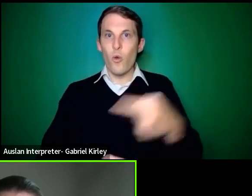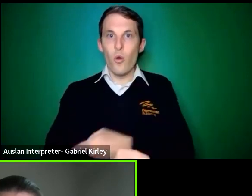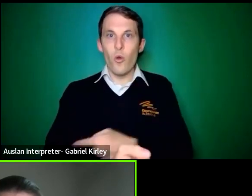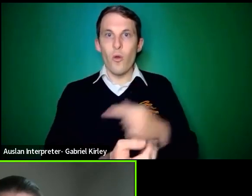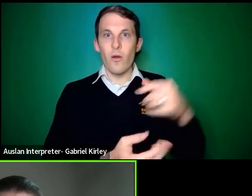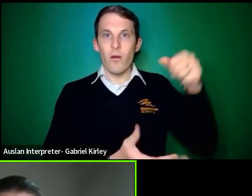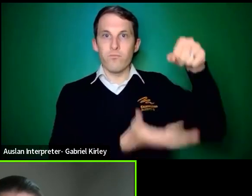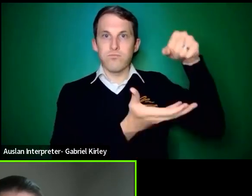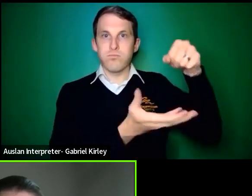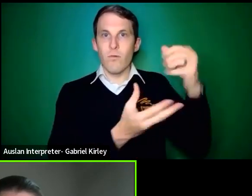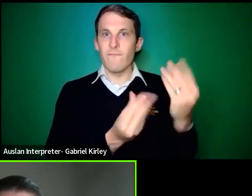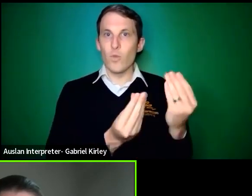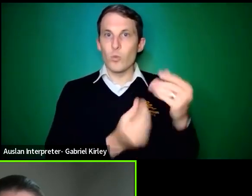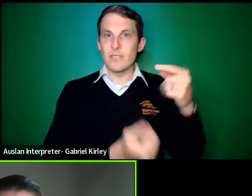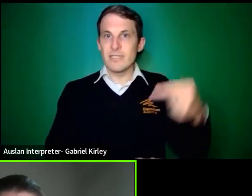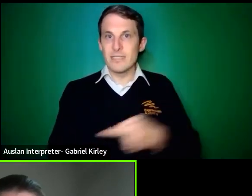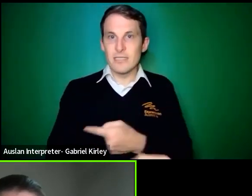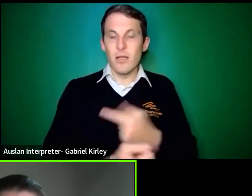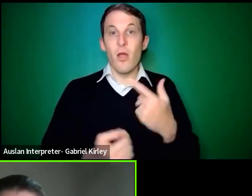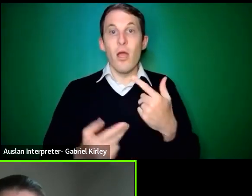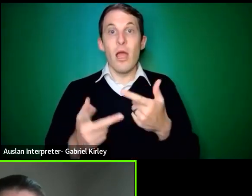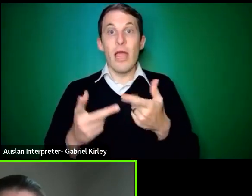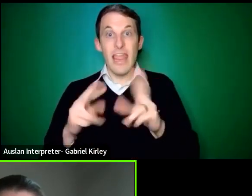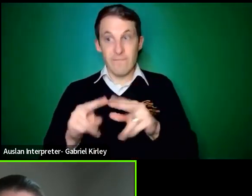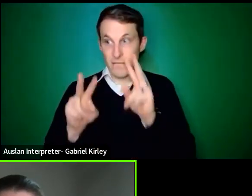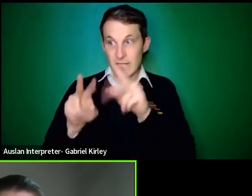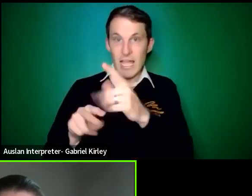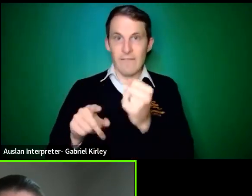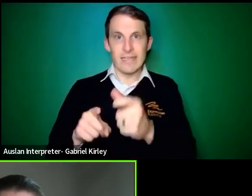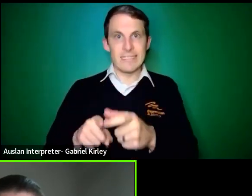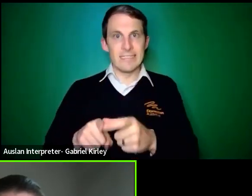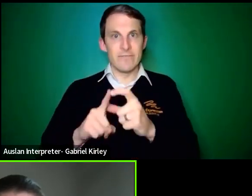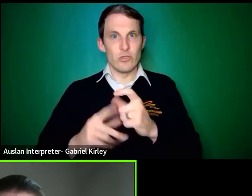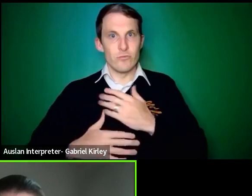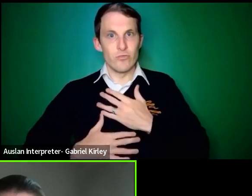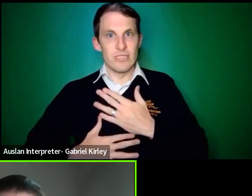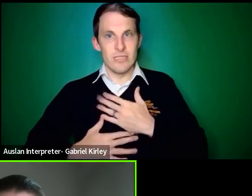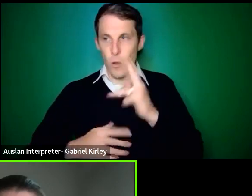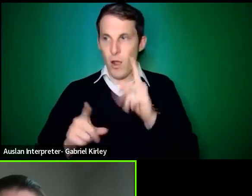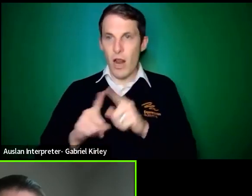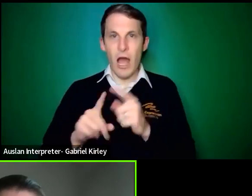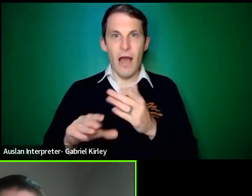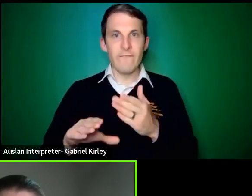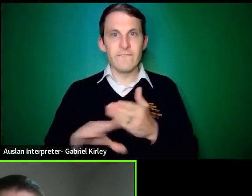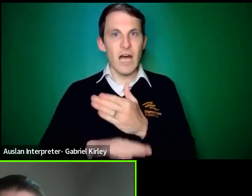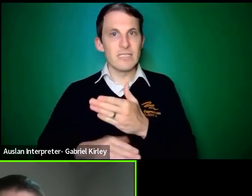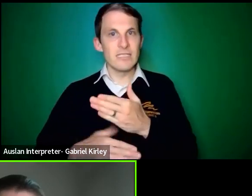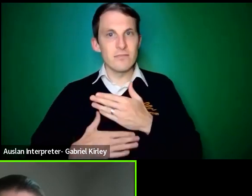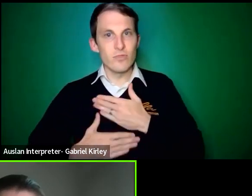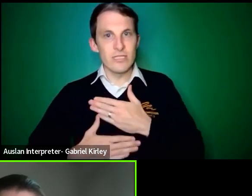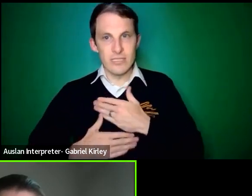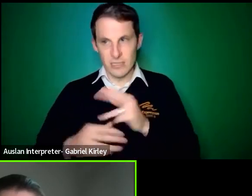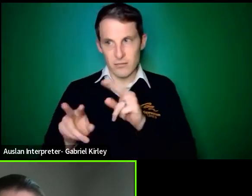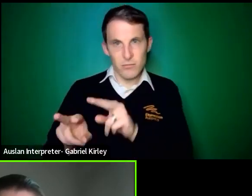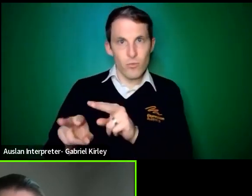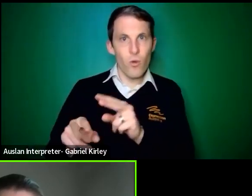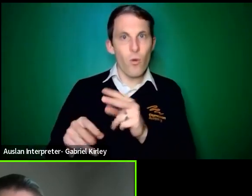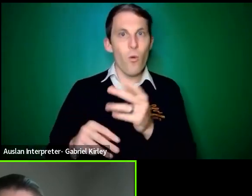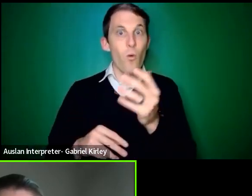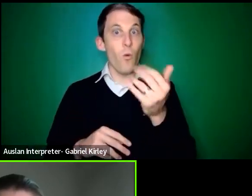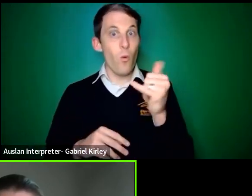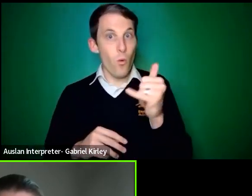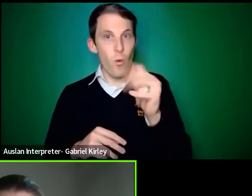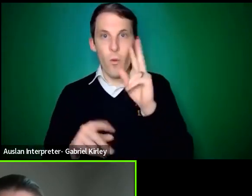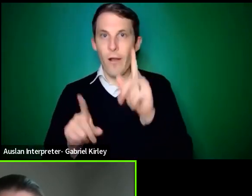would be that your child is having difficulty breathing. That may look like fast breathing. It may look like they're